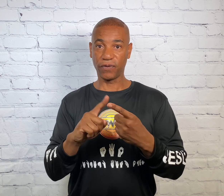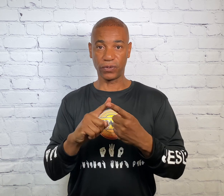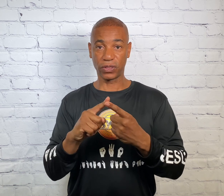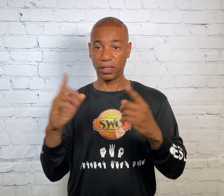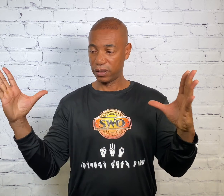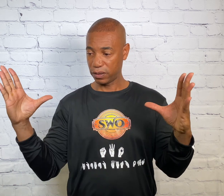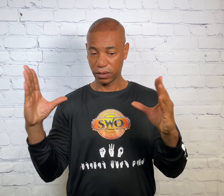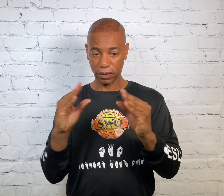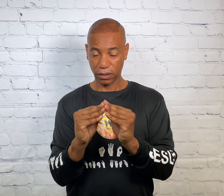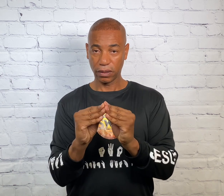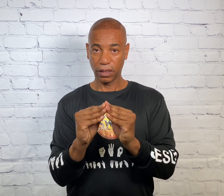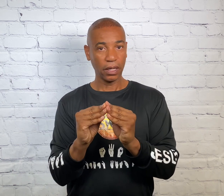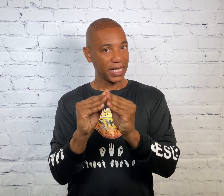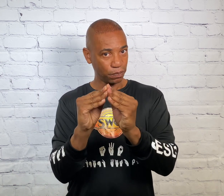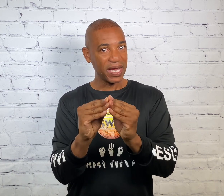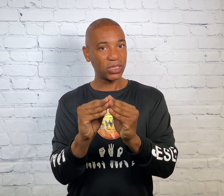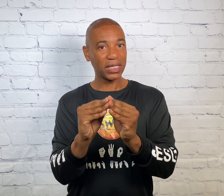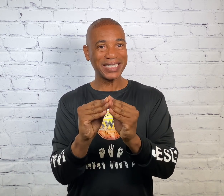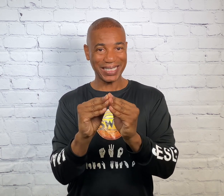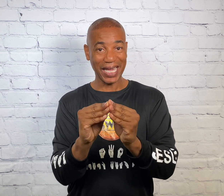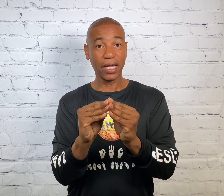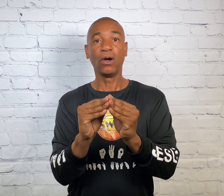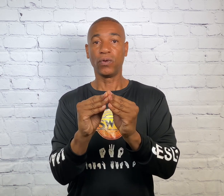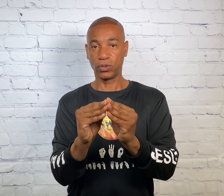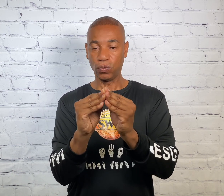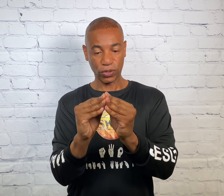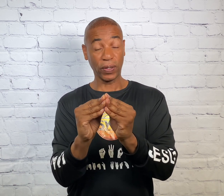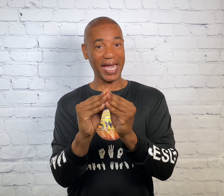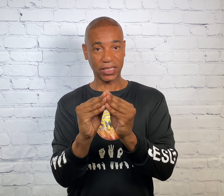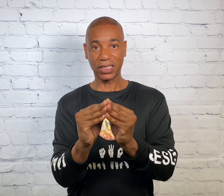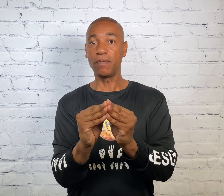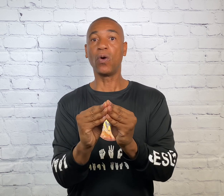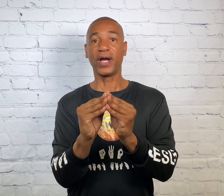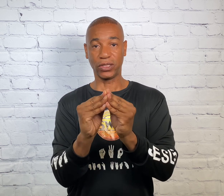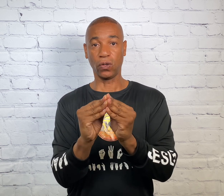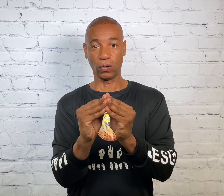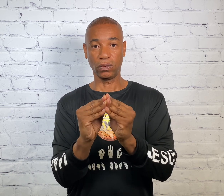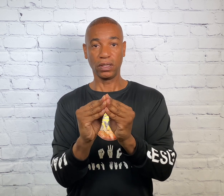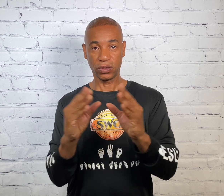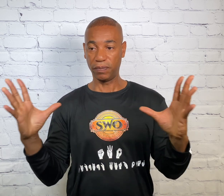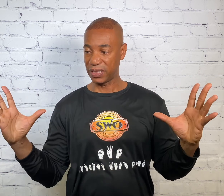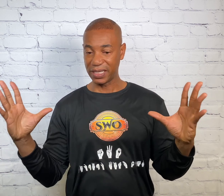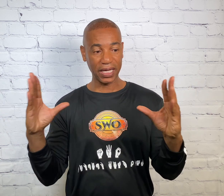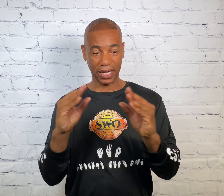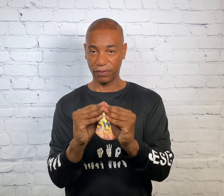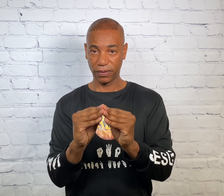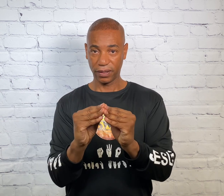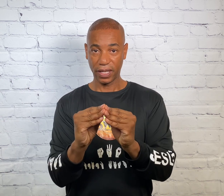first. That's basically saying we're doing a sum or a total. So let me sign it again. That's